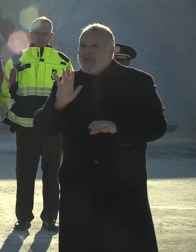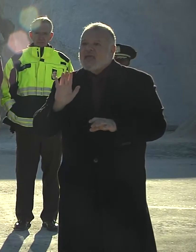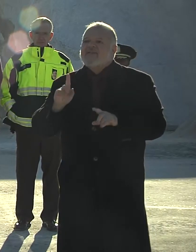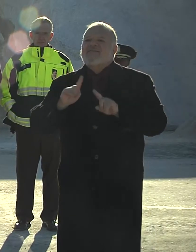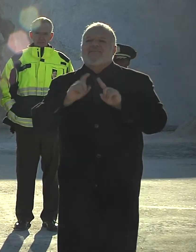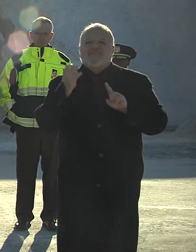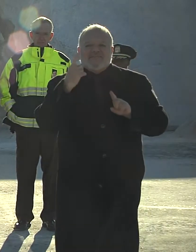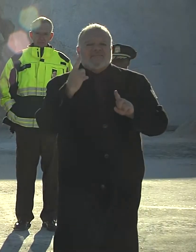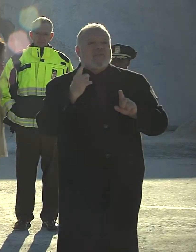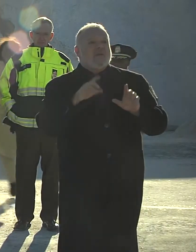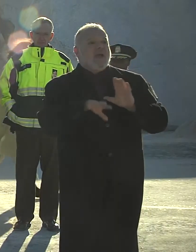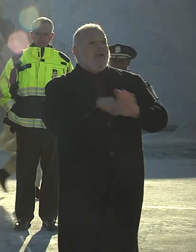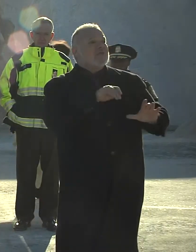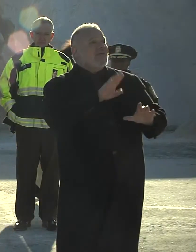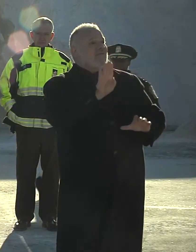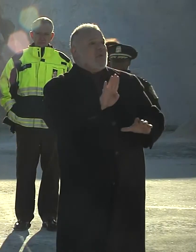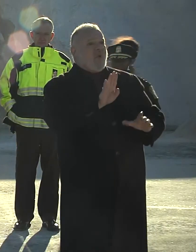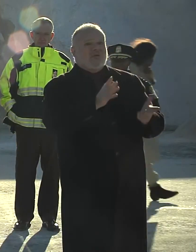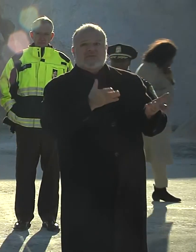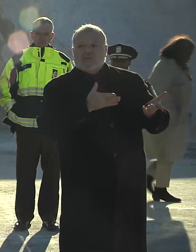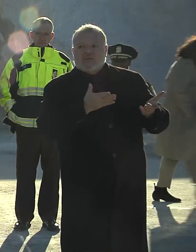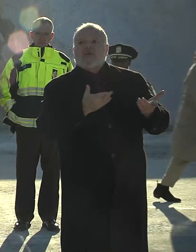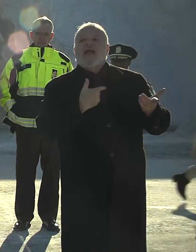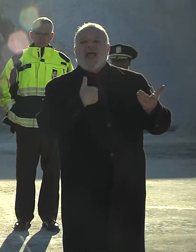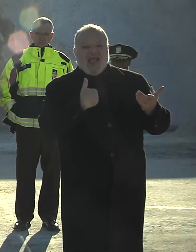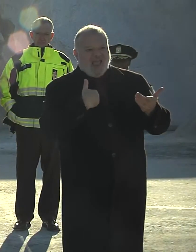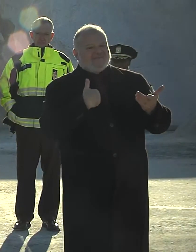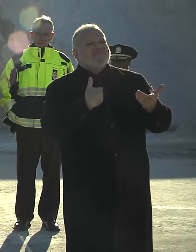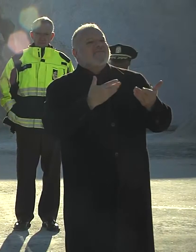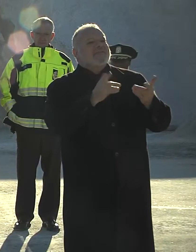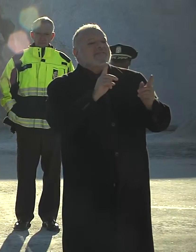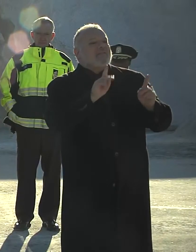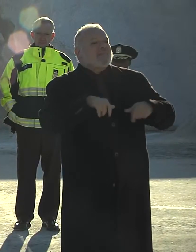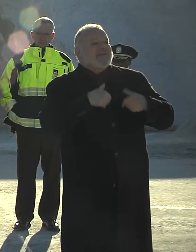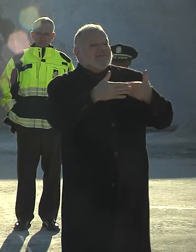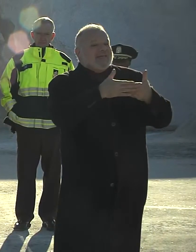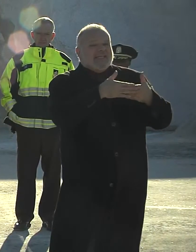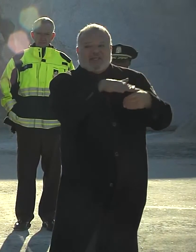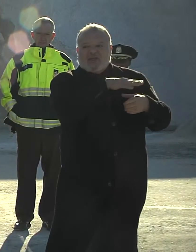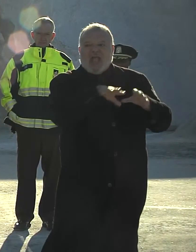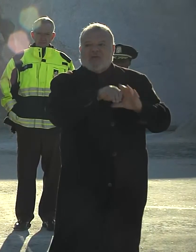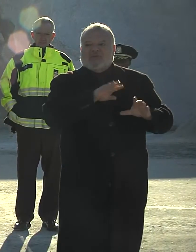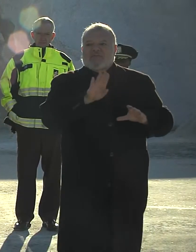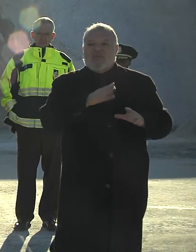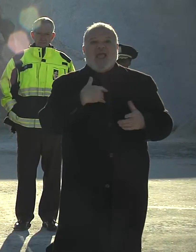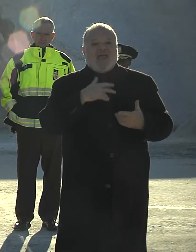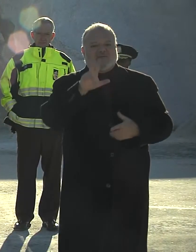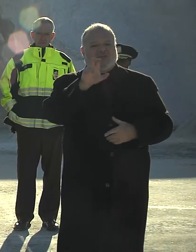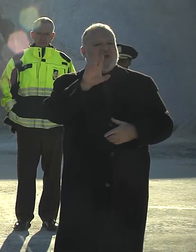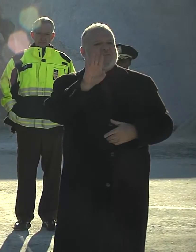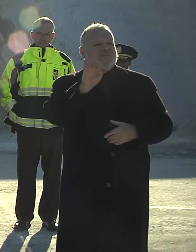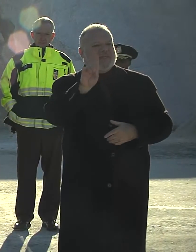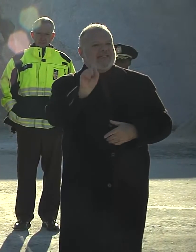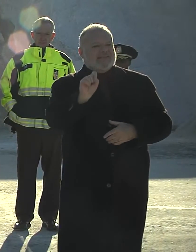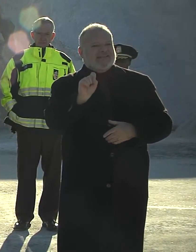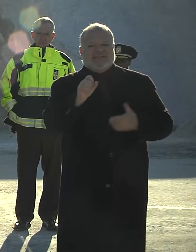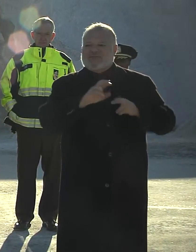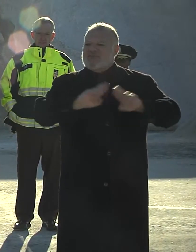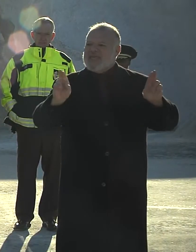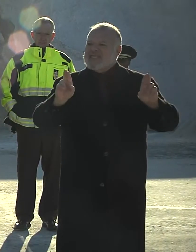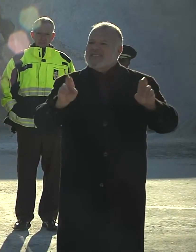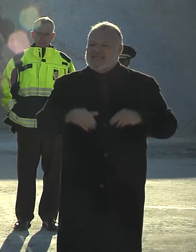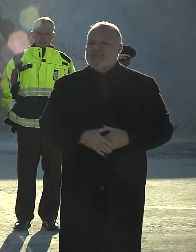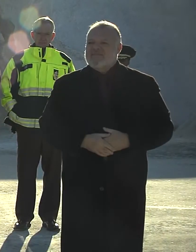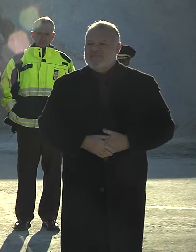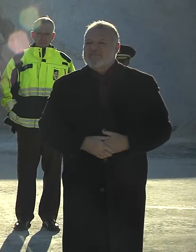their communities. I also want to state that We've been working very closely with Pine Street to